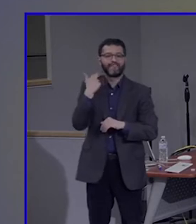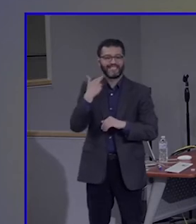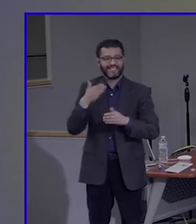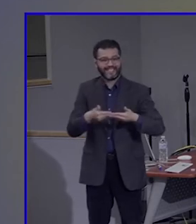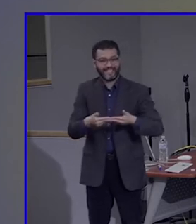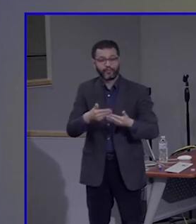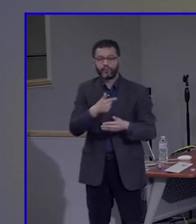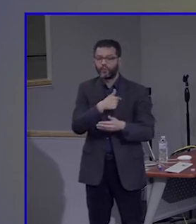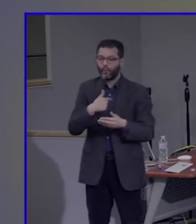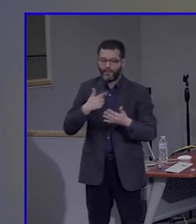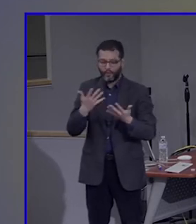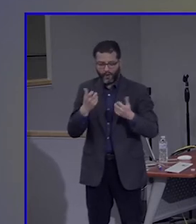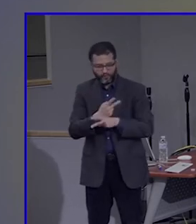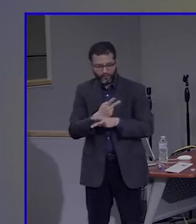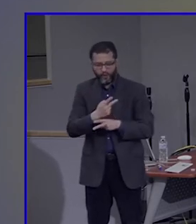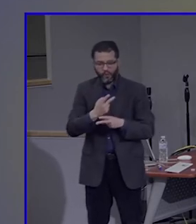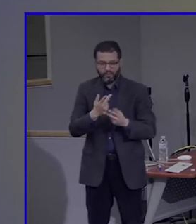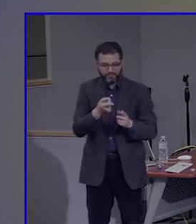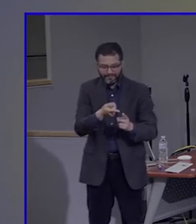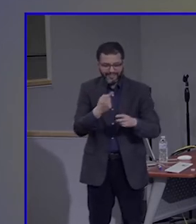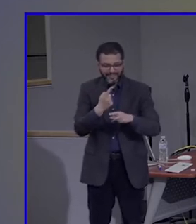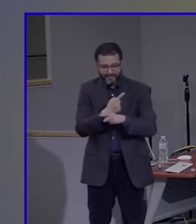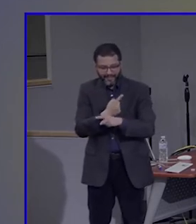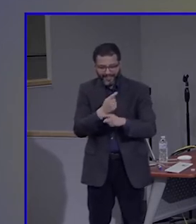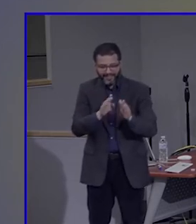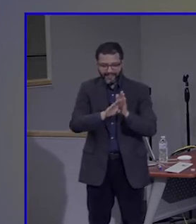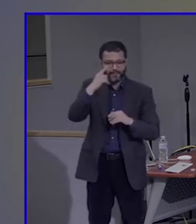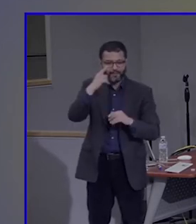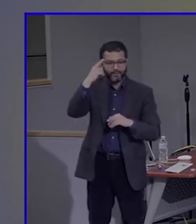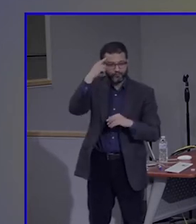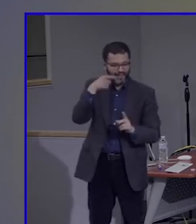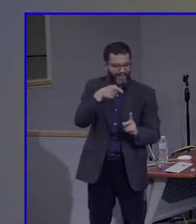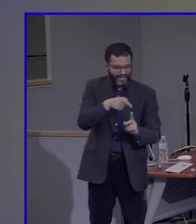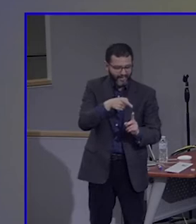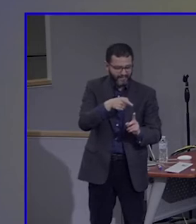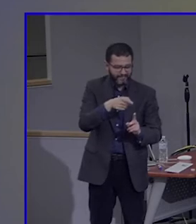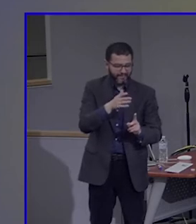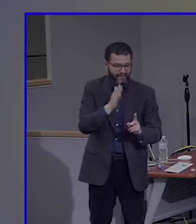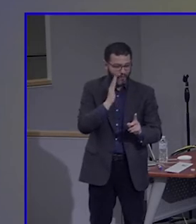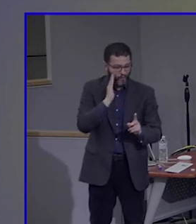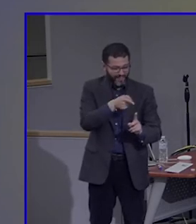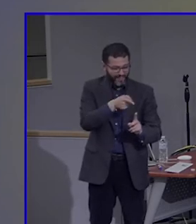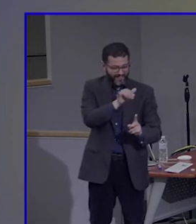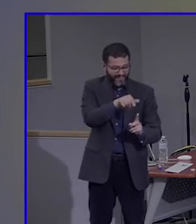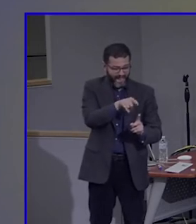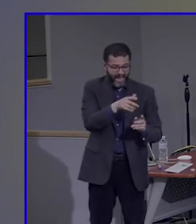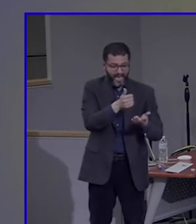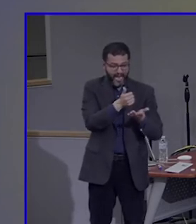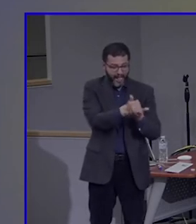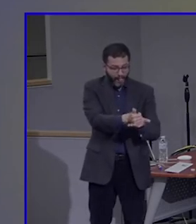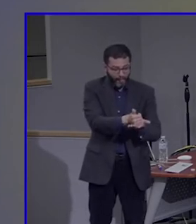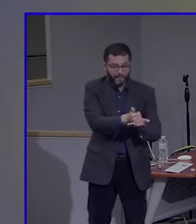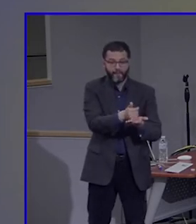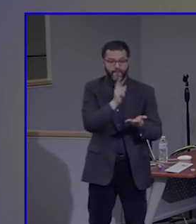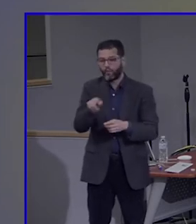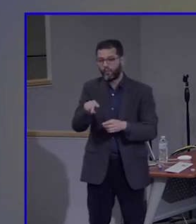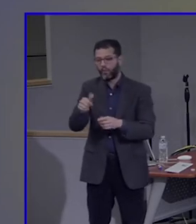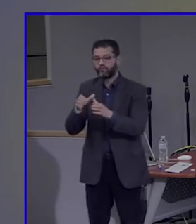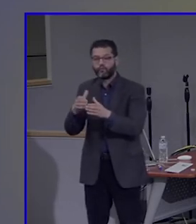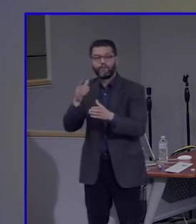typically developing brain and see whether this sort of help makes a difference in how